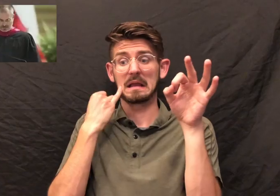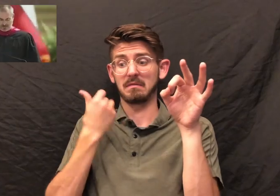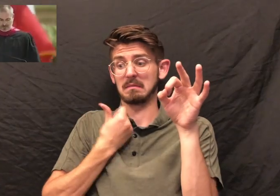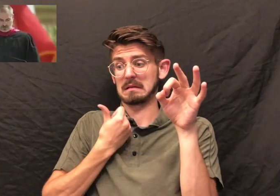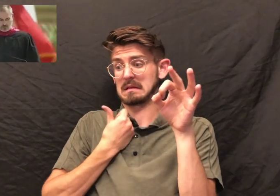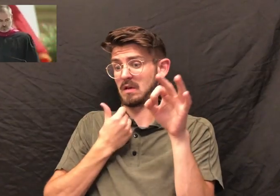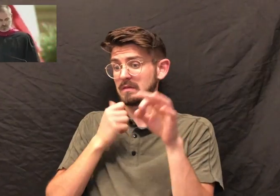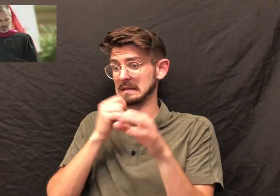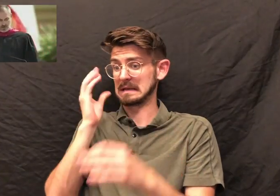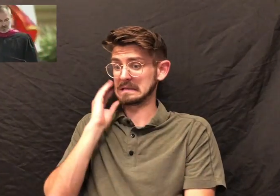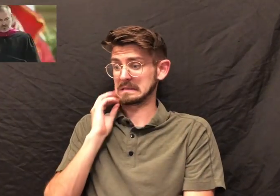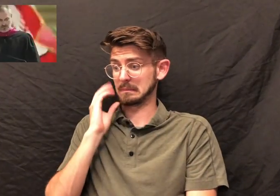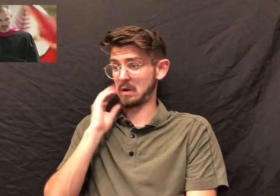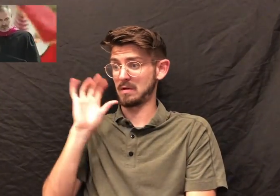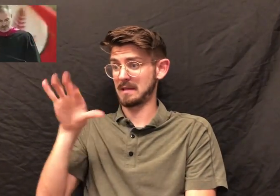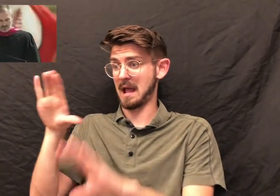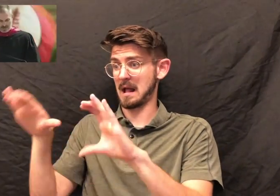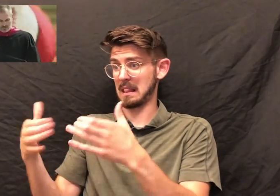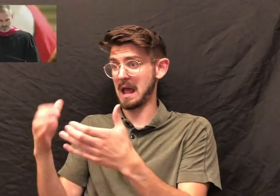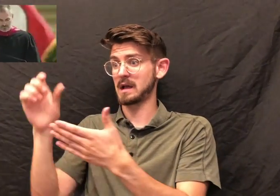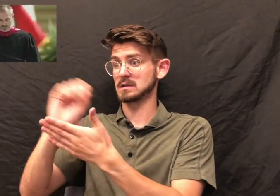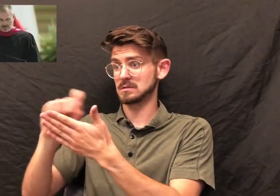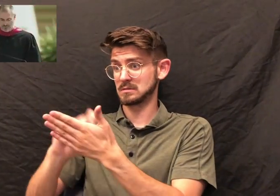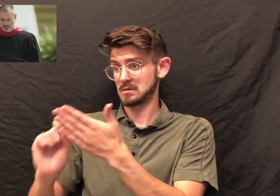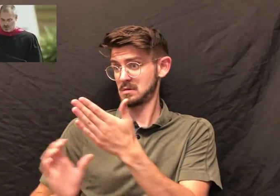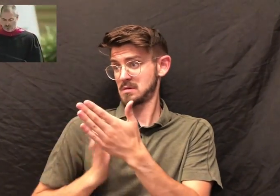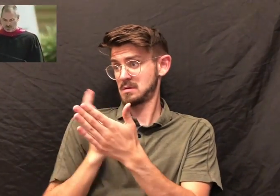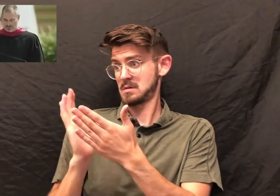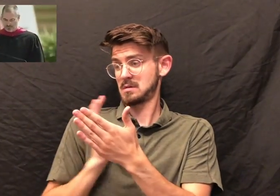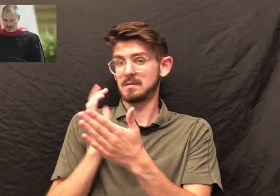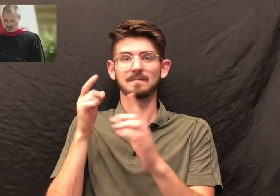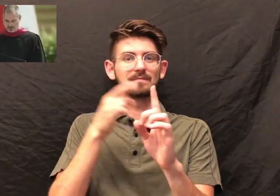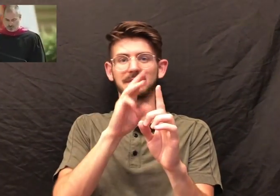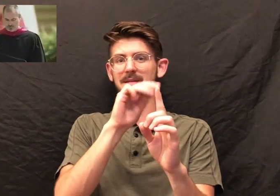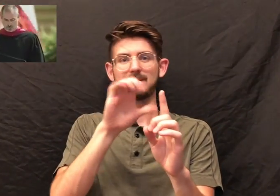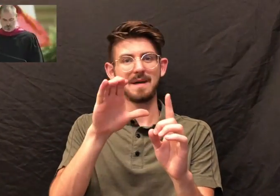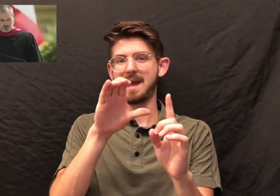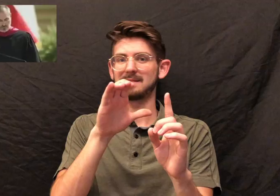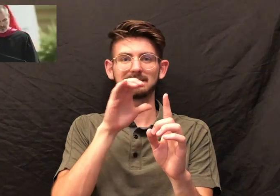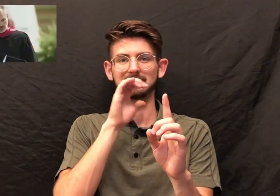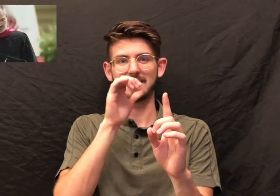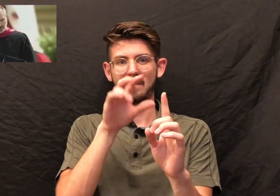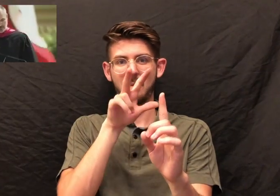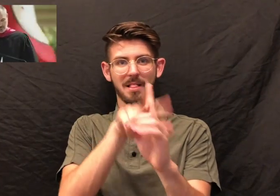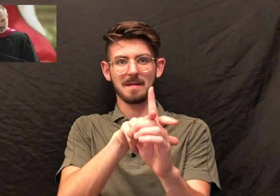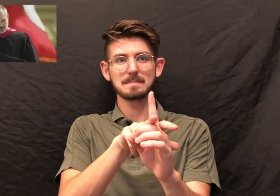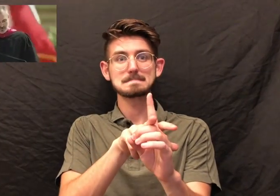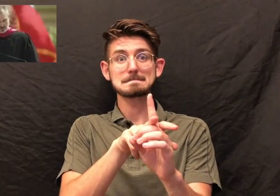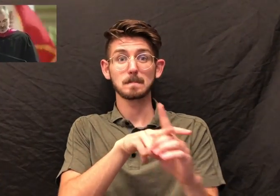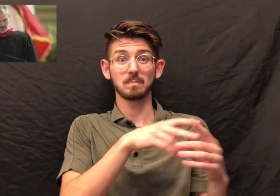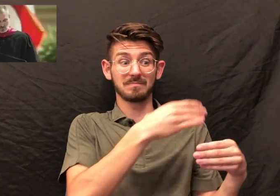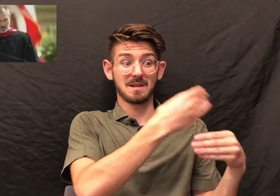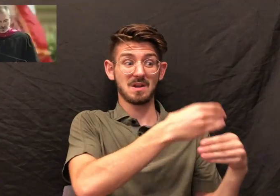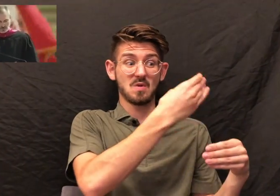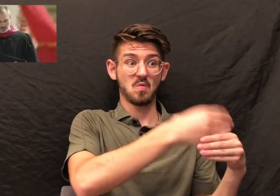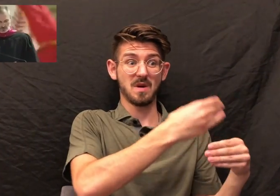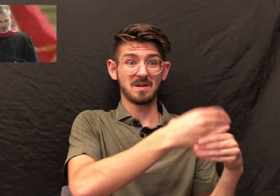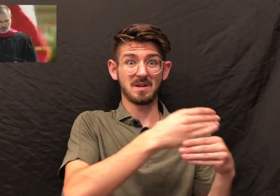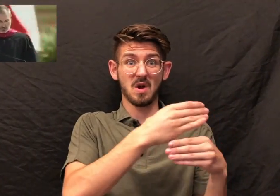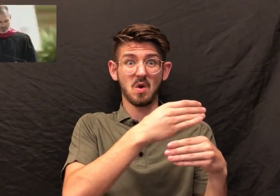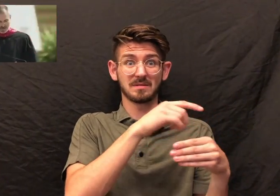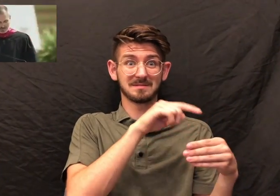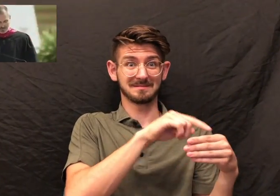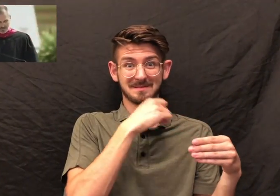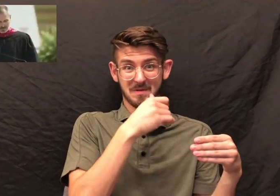multiple typefaces or proportionally spaced fonts. And since Windows just copied the Mac, it's likely that no personal computer would have them.